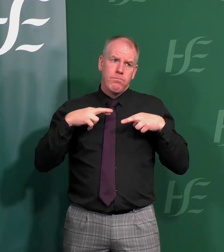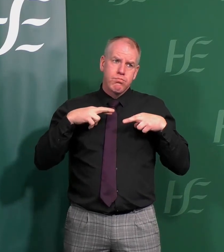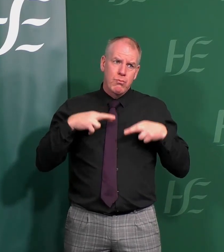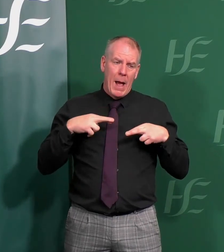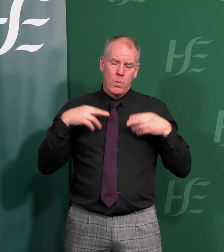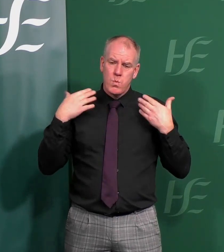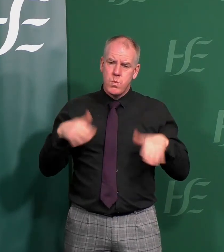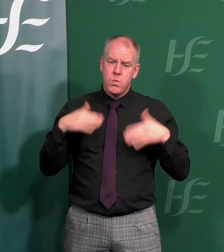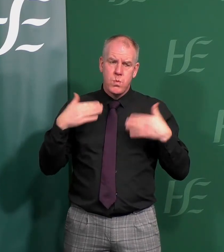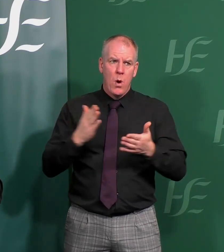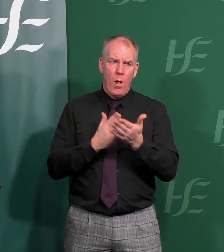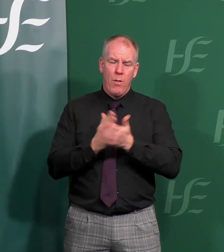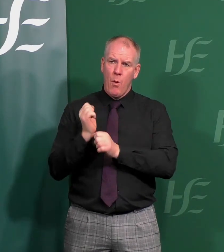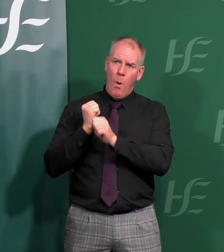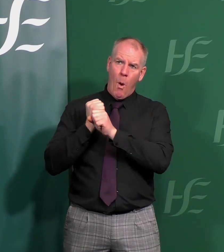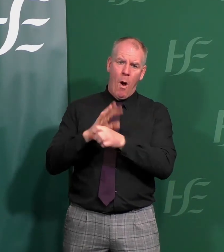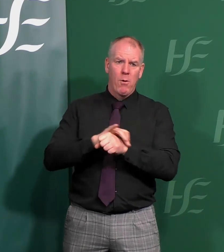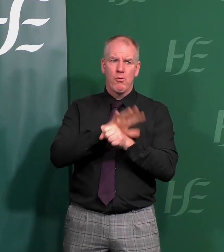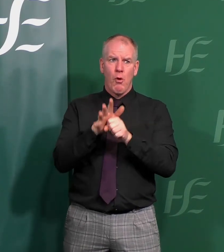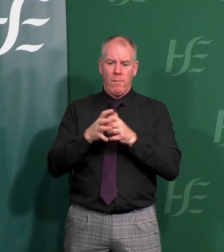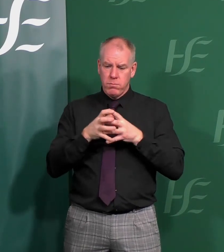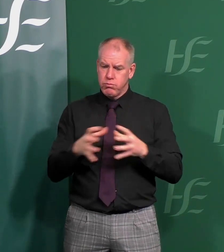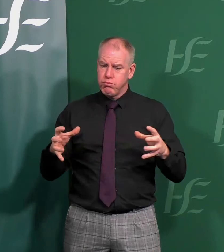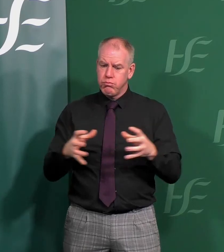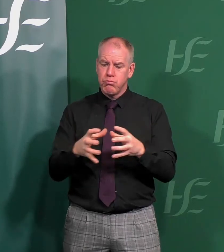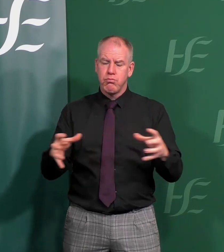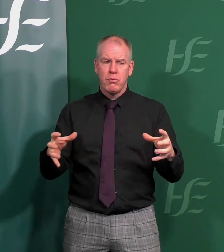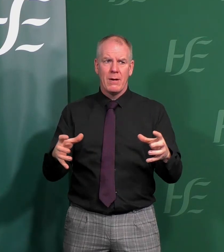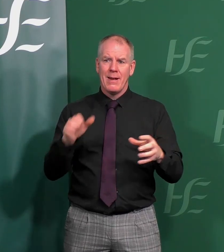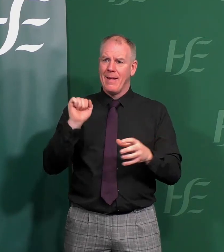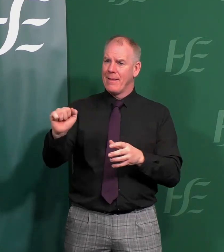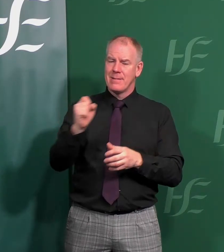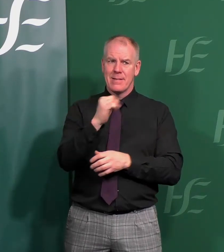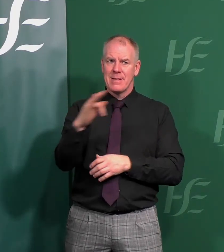all the waves so far, and now have served us no matter what